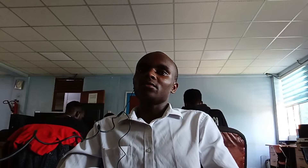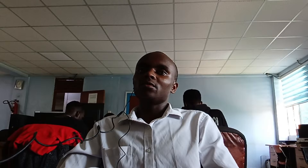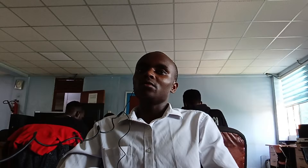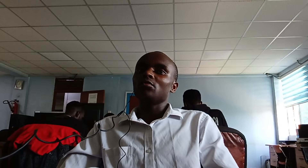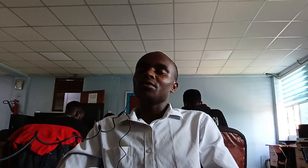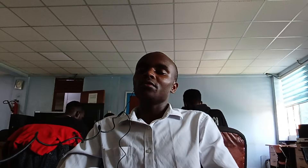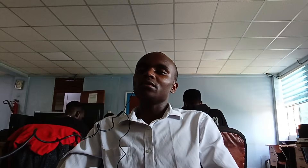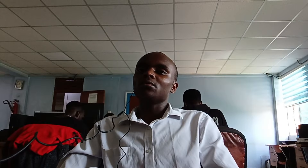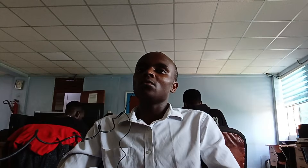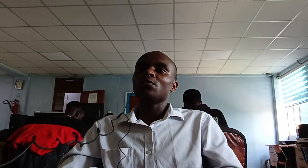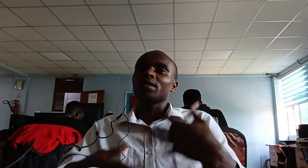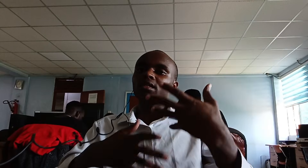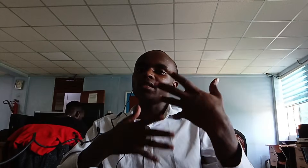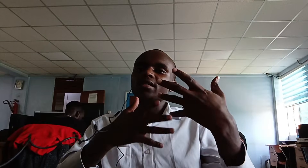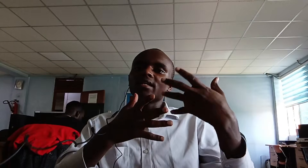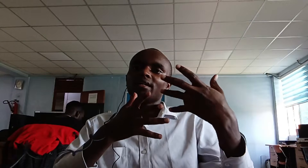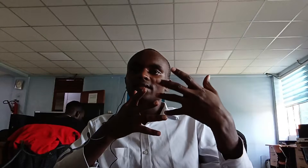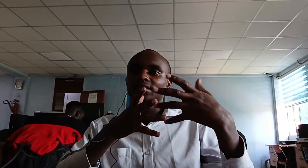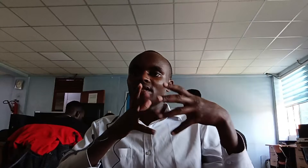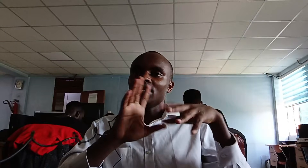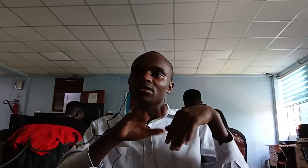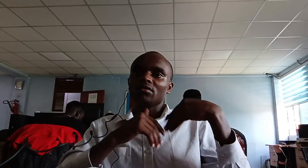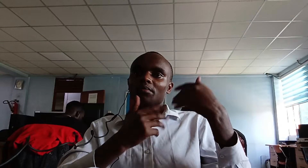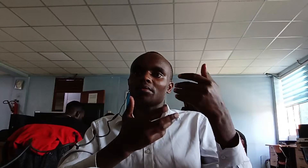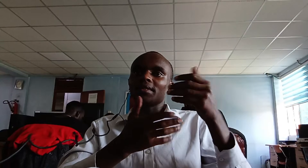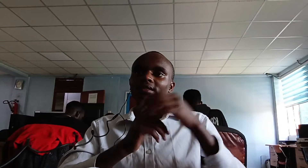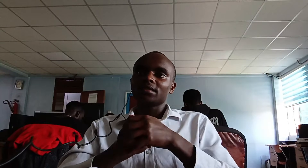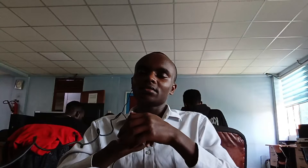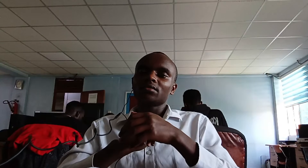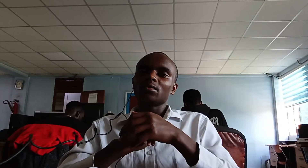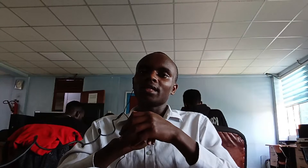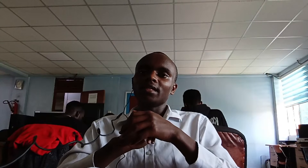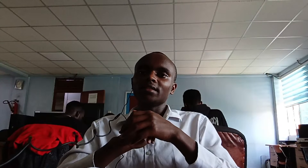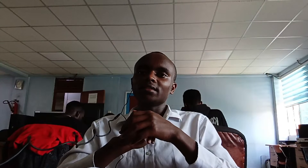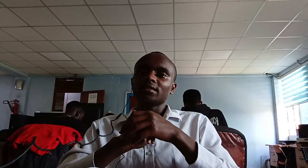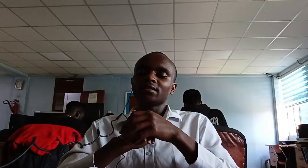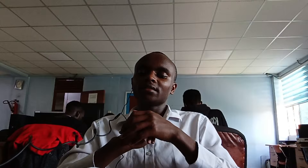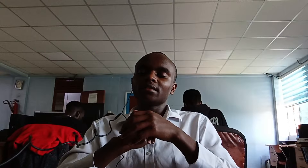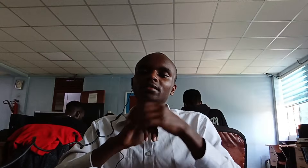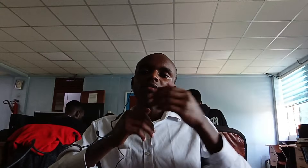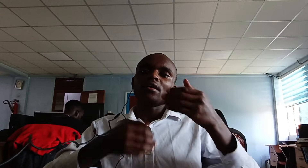who will inherit your properties. So kin.